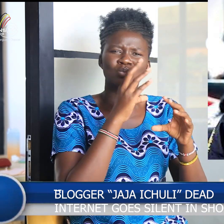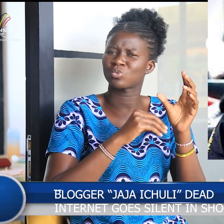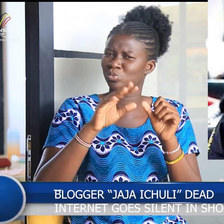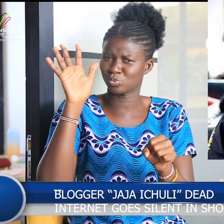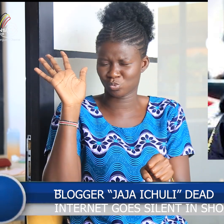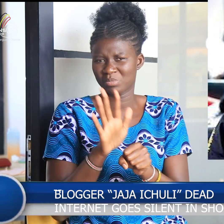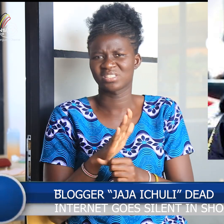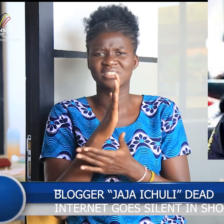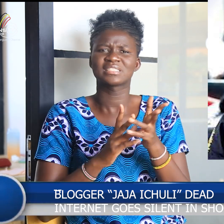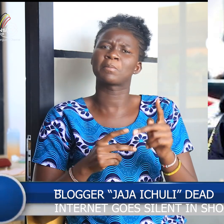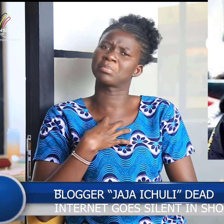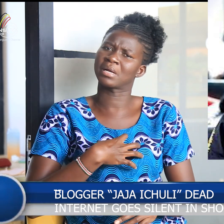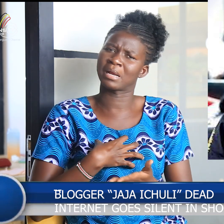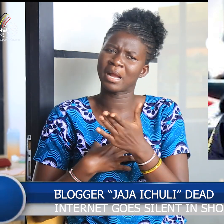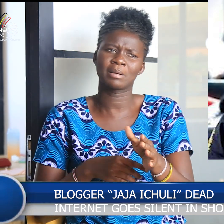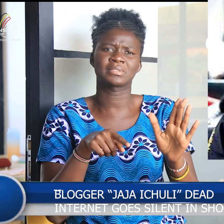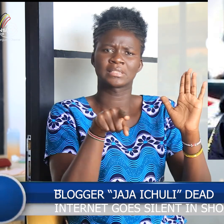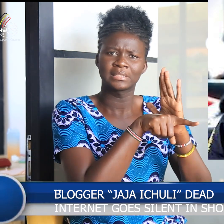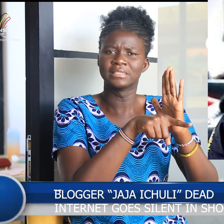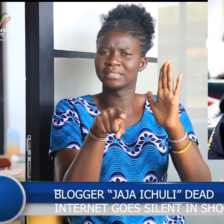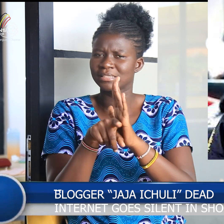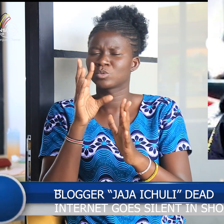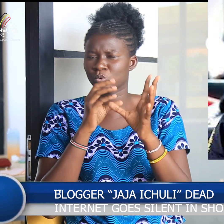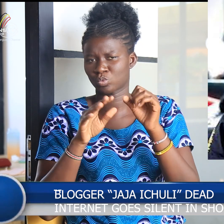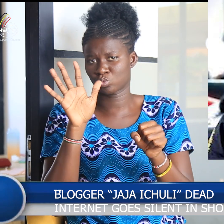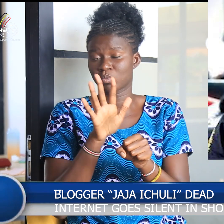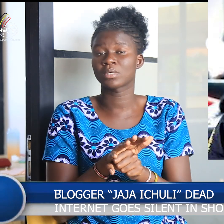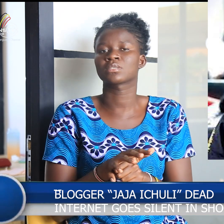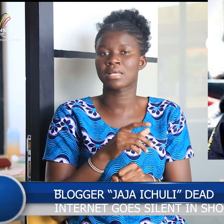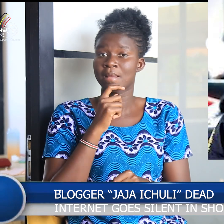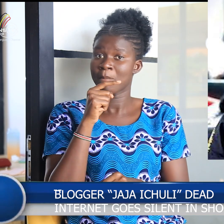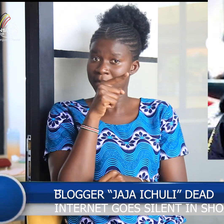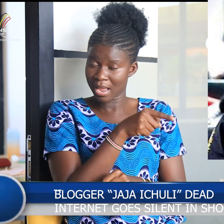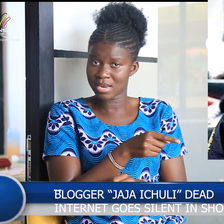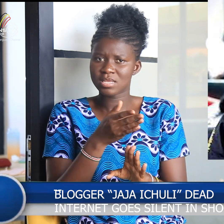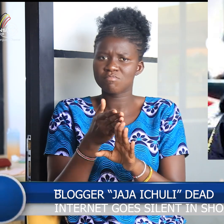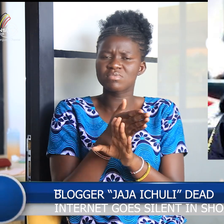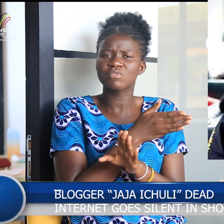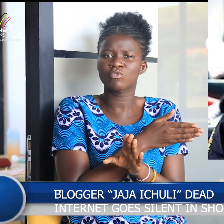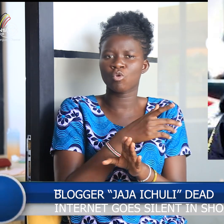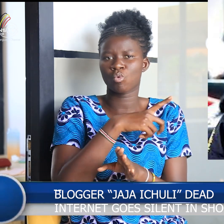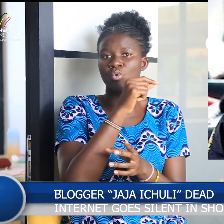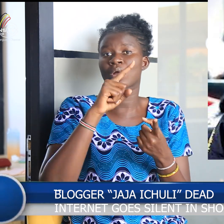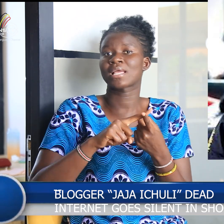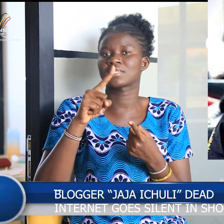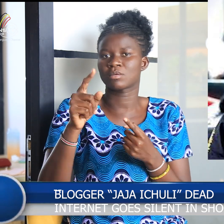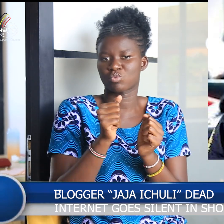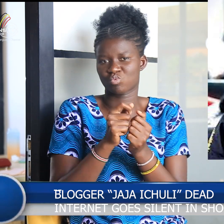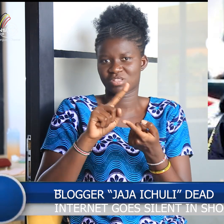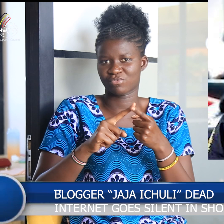his blogger pages. A lot of negative issues came out of all this. On the day